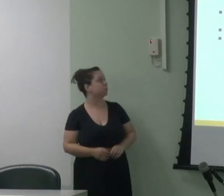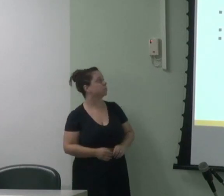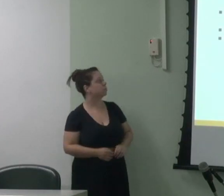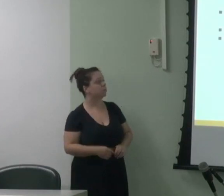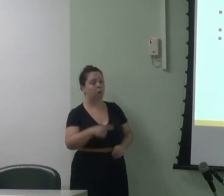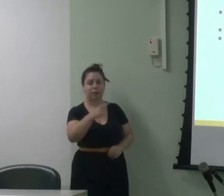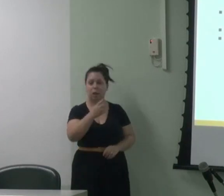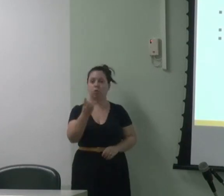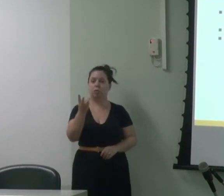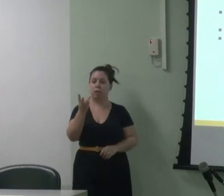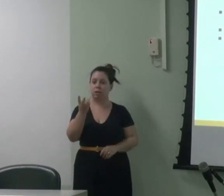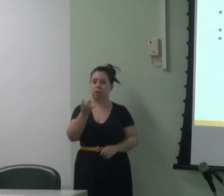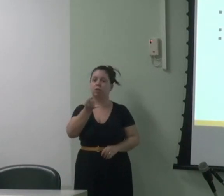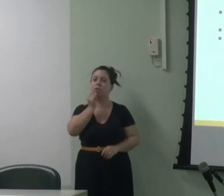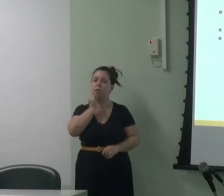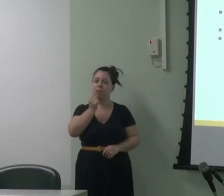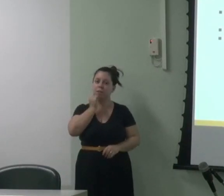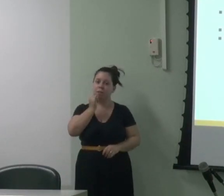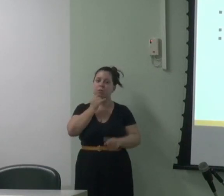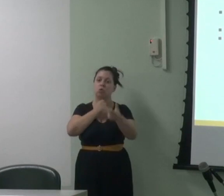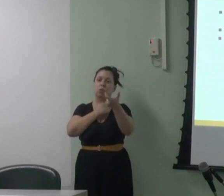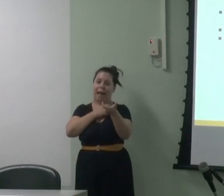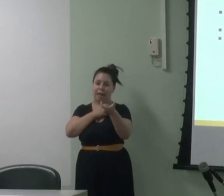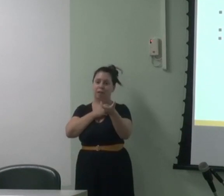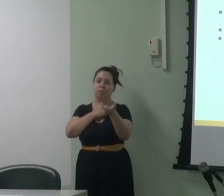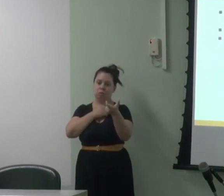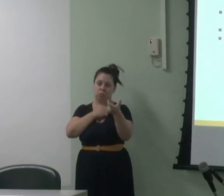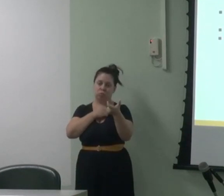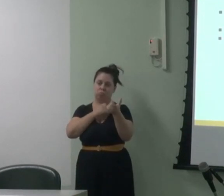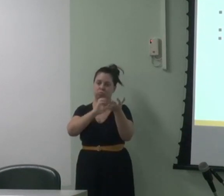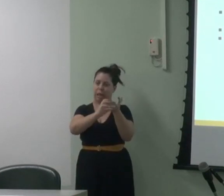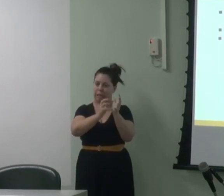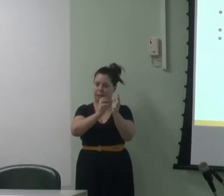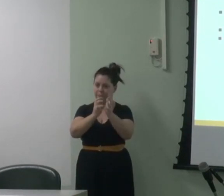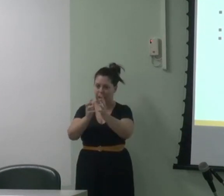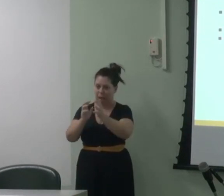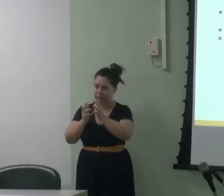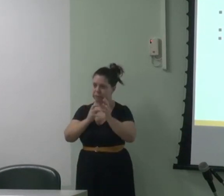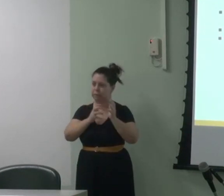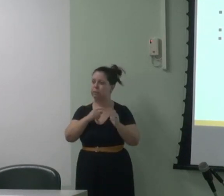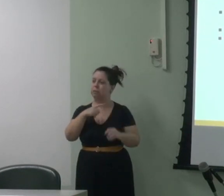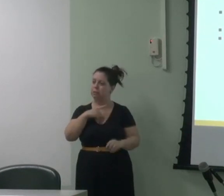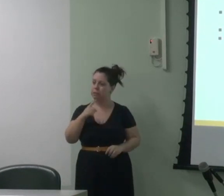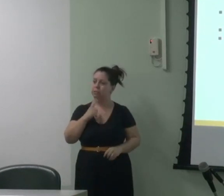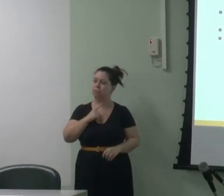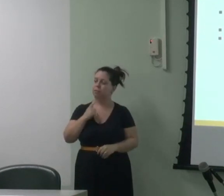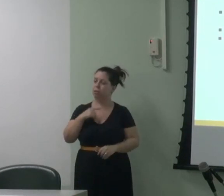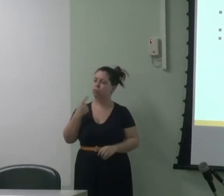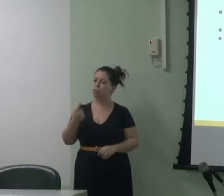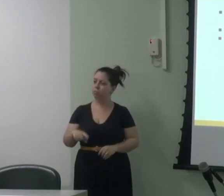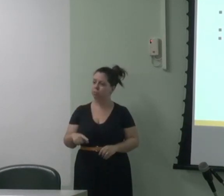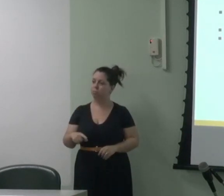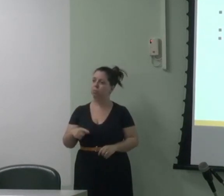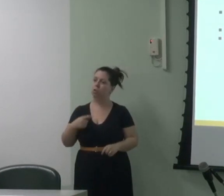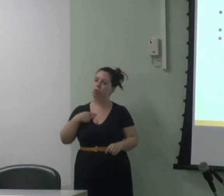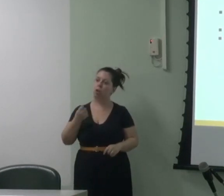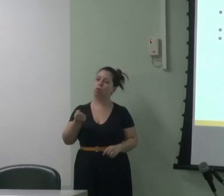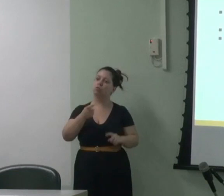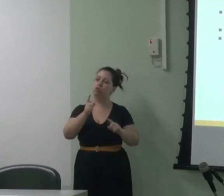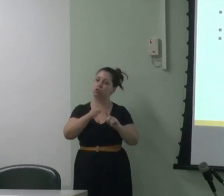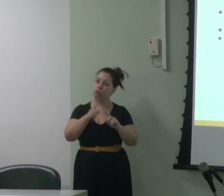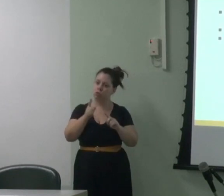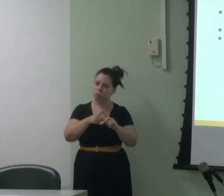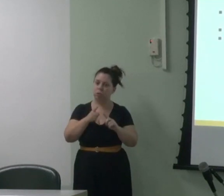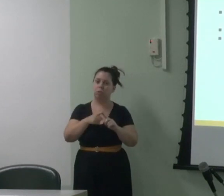example of a lexical database containing or providing, again, another type of information